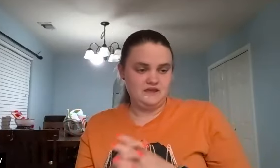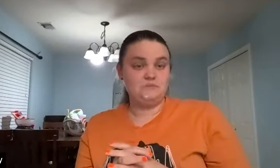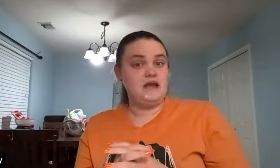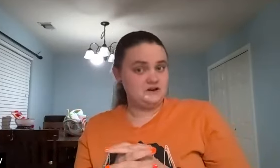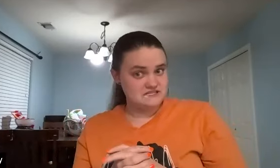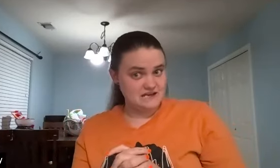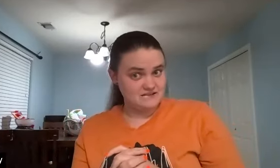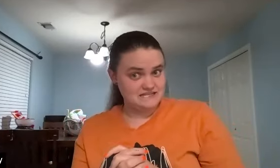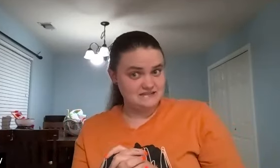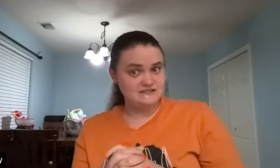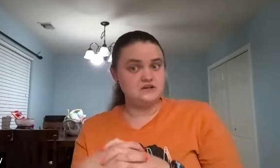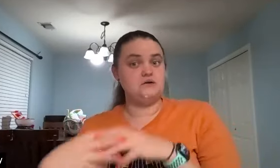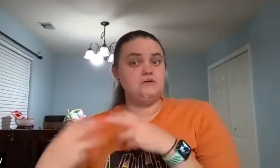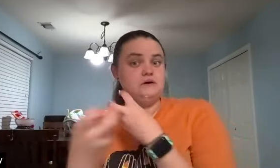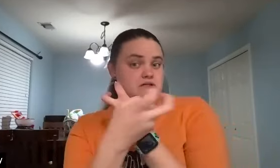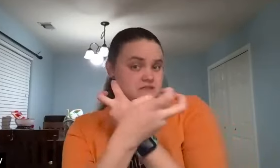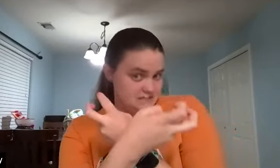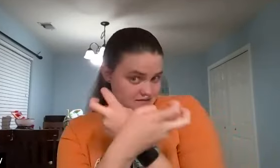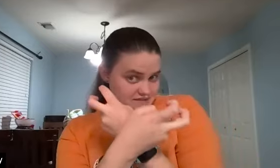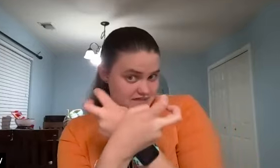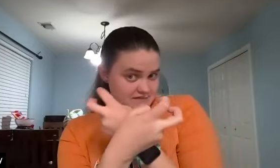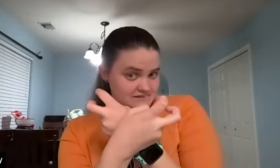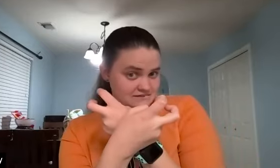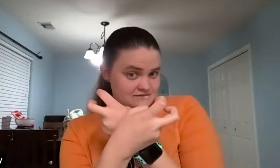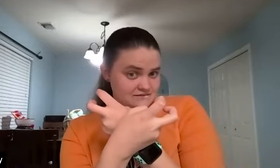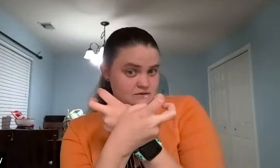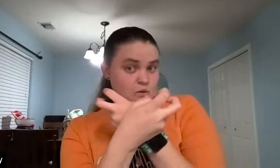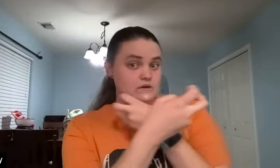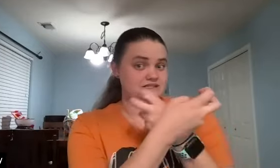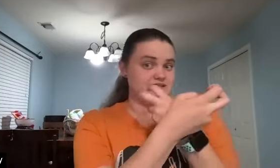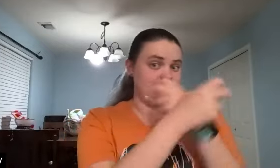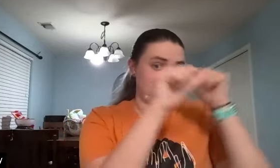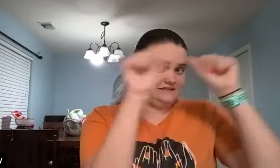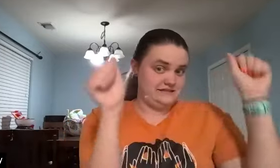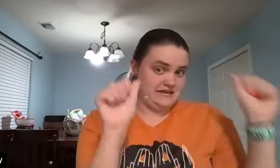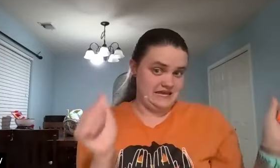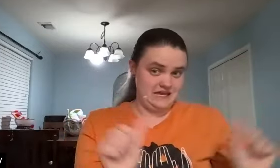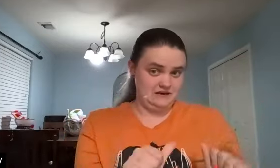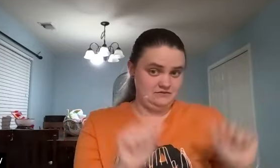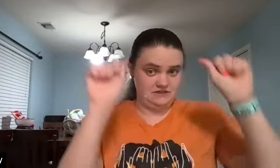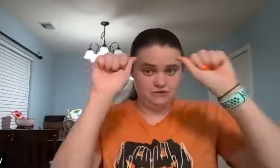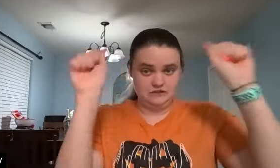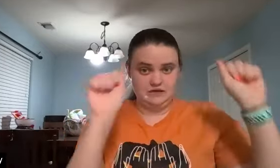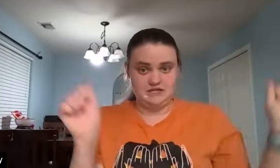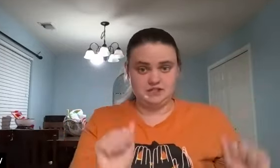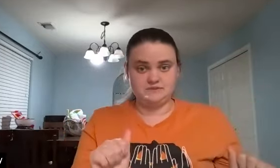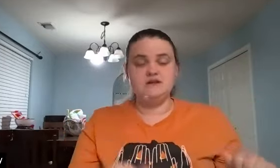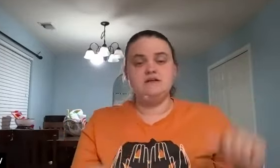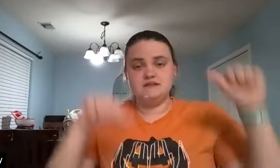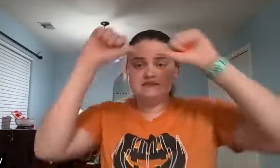Then we had our skeleton. So skeleton or skeleton, those little A shapes. This is the